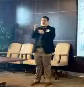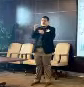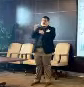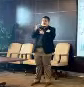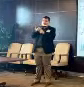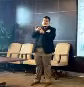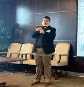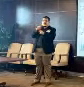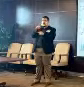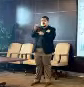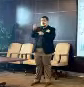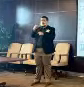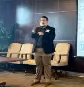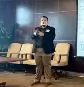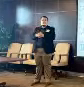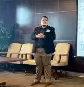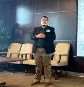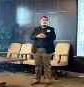there.